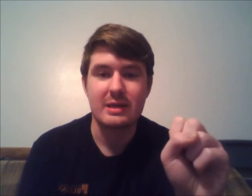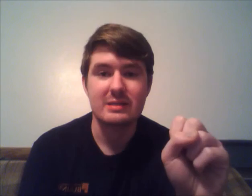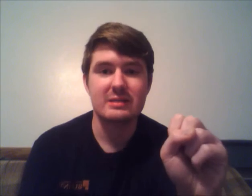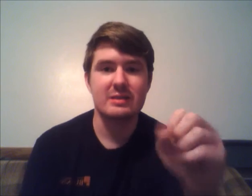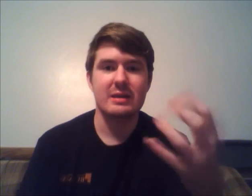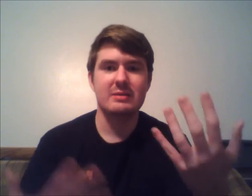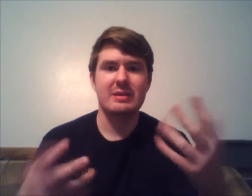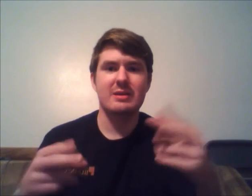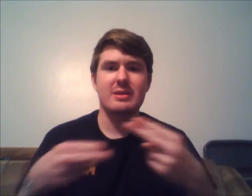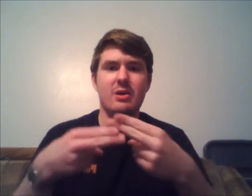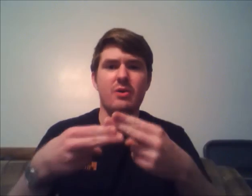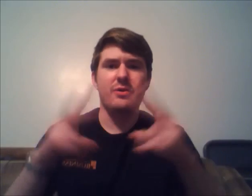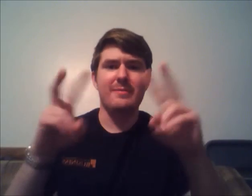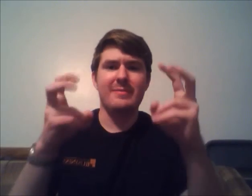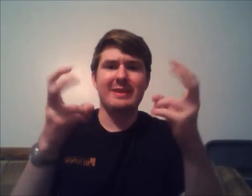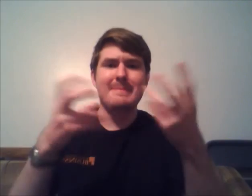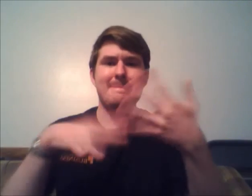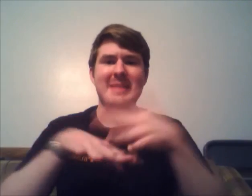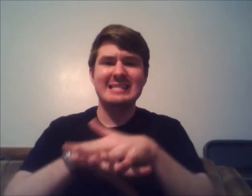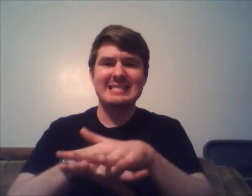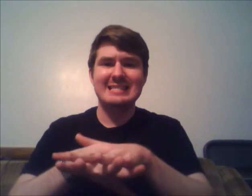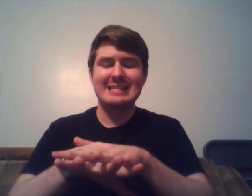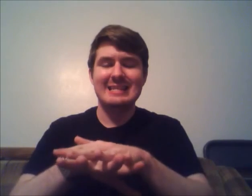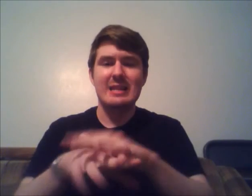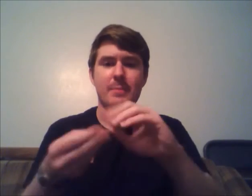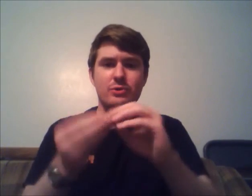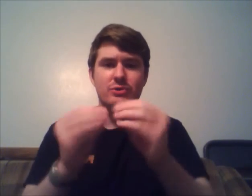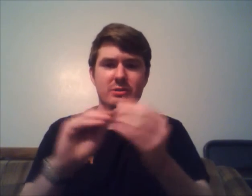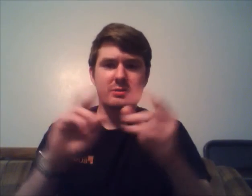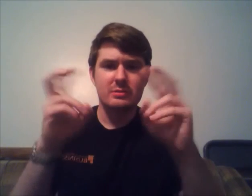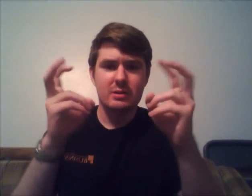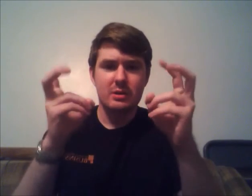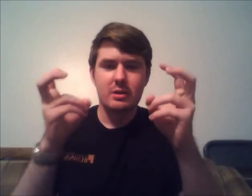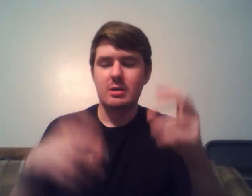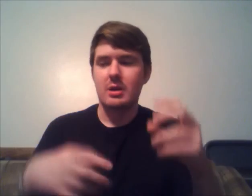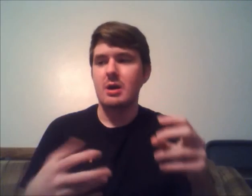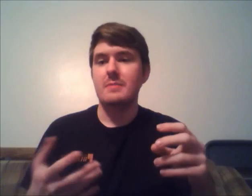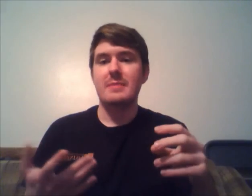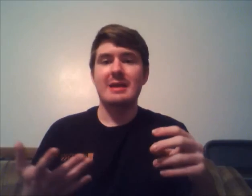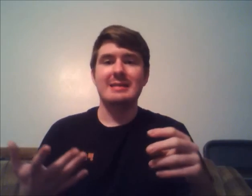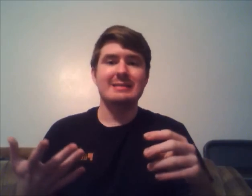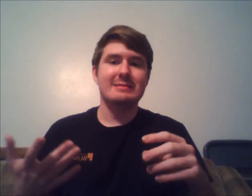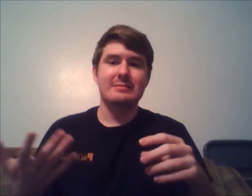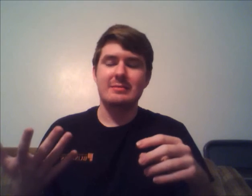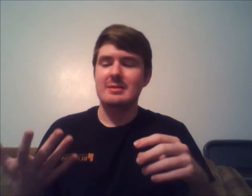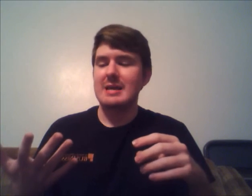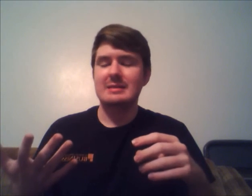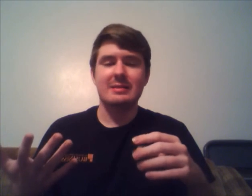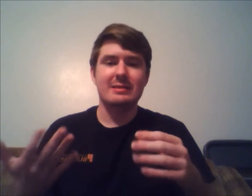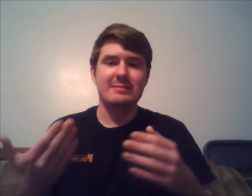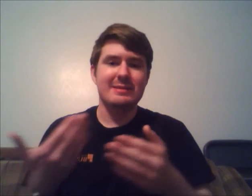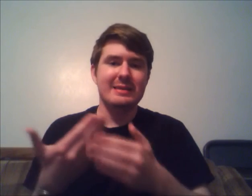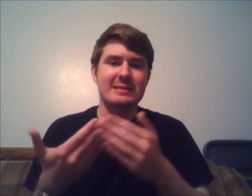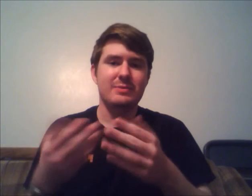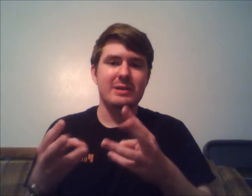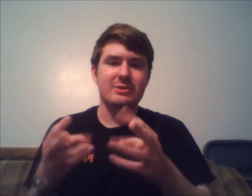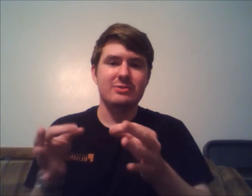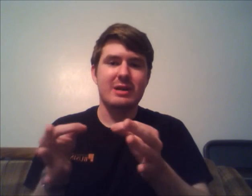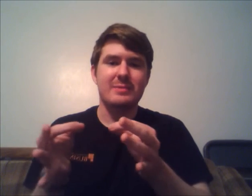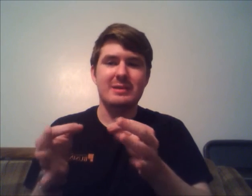is like they call them like mixed numbers, and it's that the easy way to describe it is